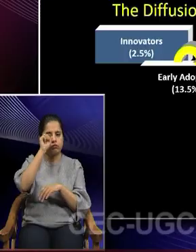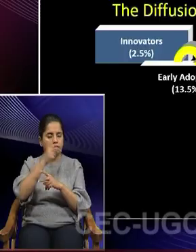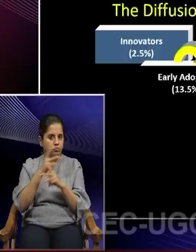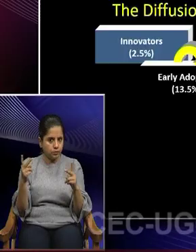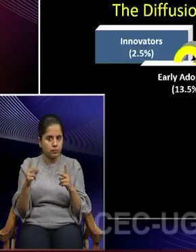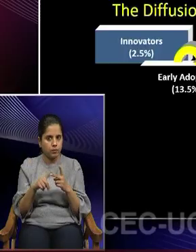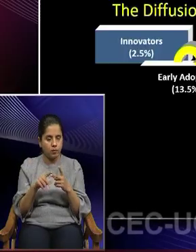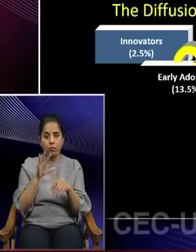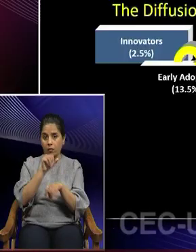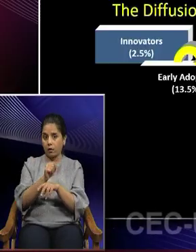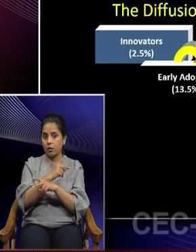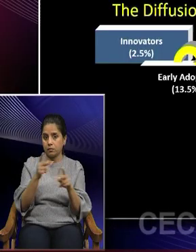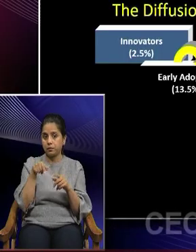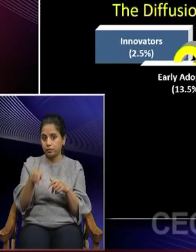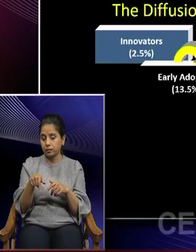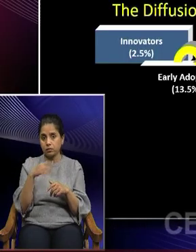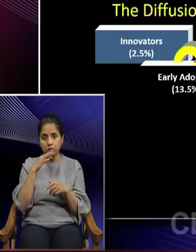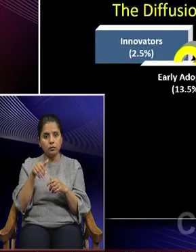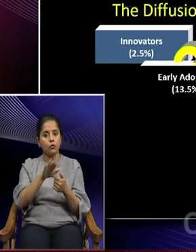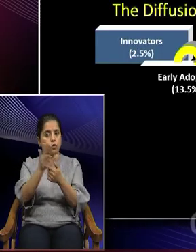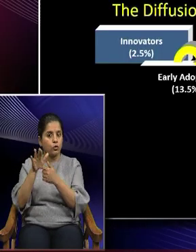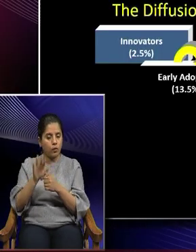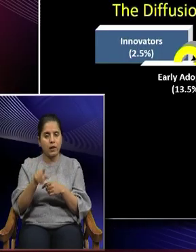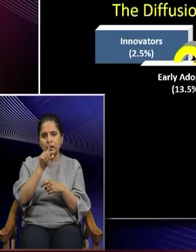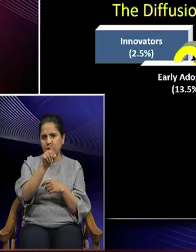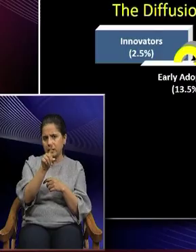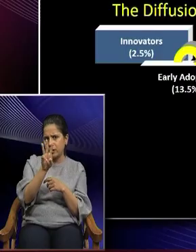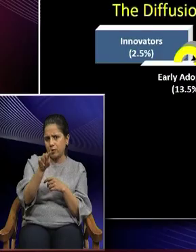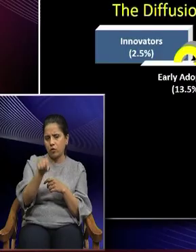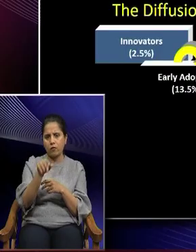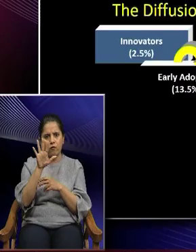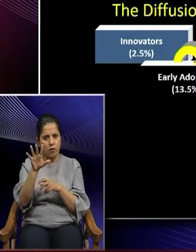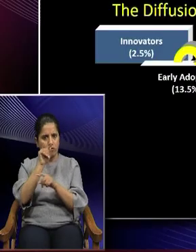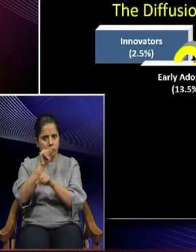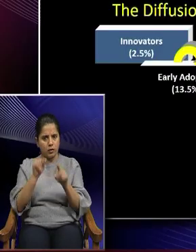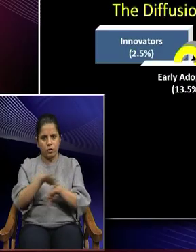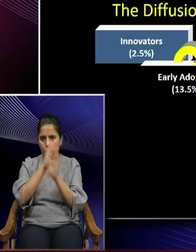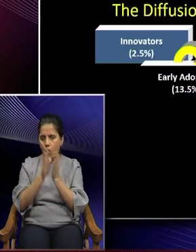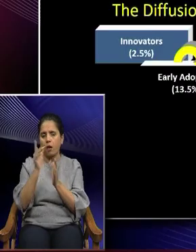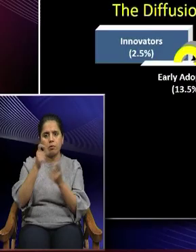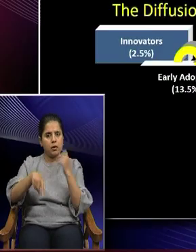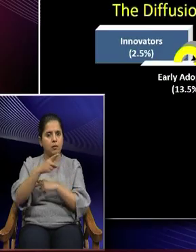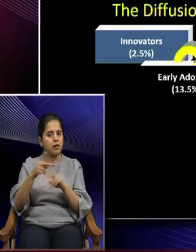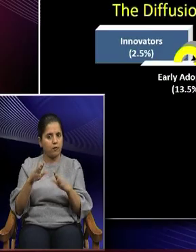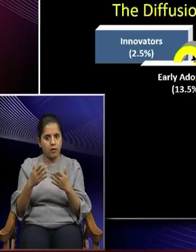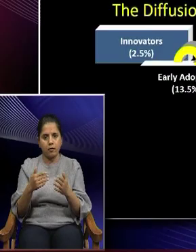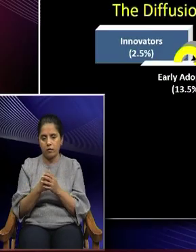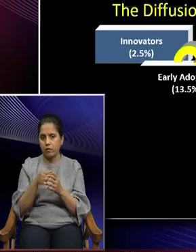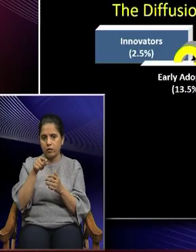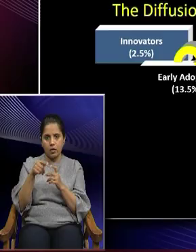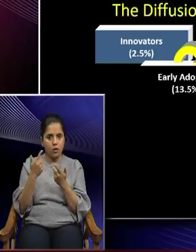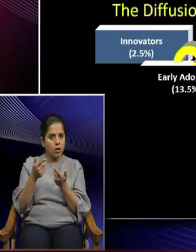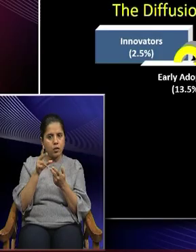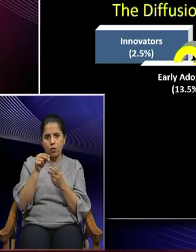and it is basically representing 13.5% of the total population. They are not